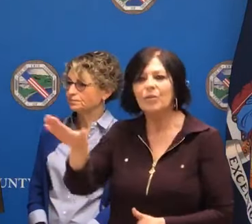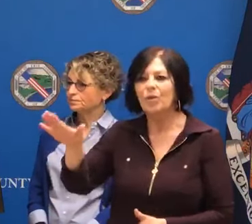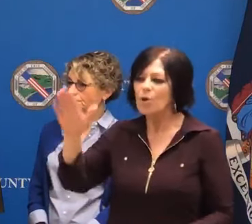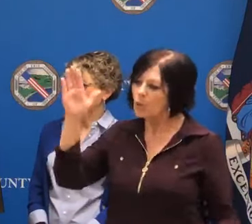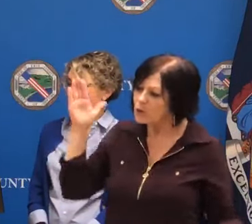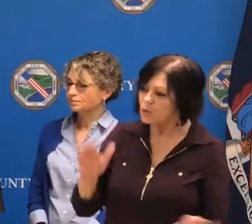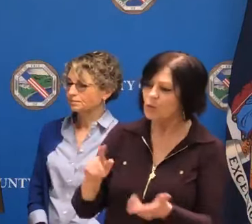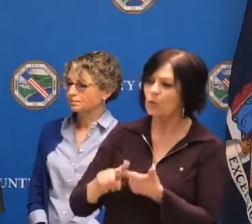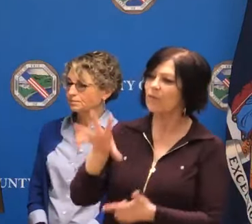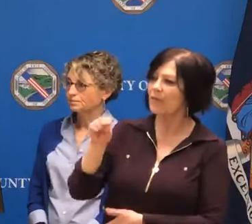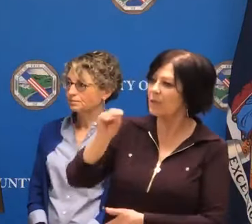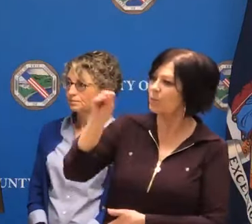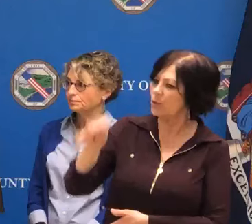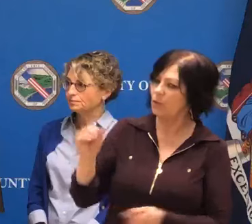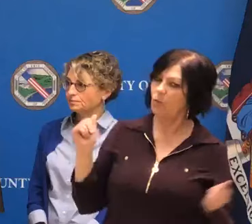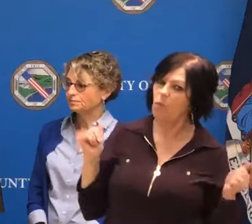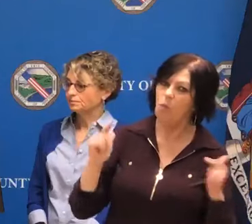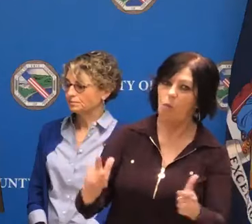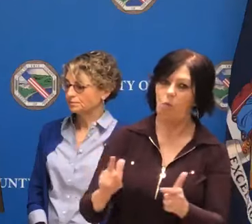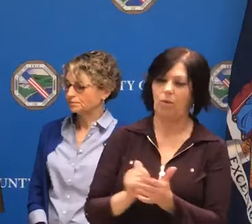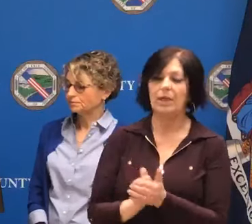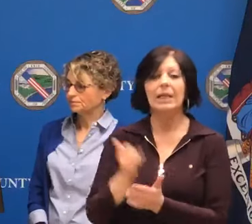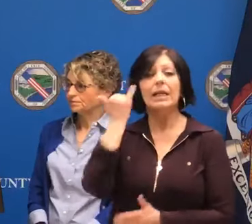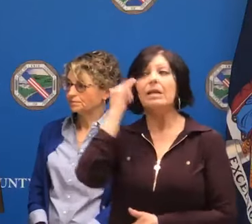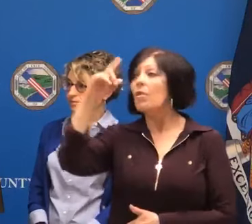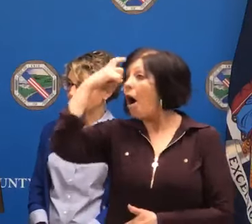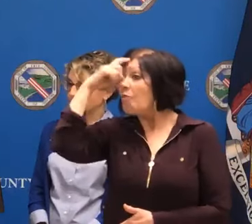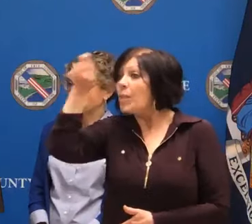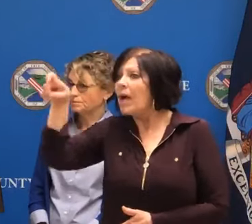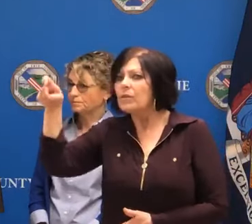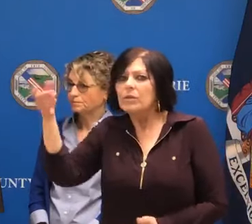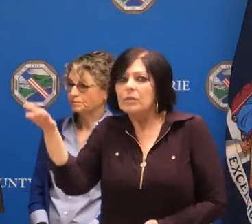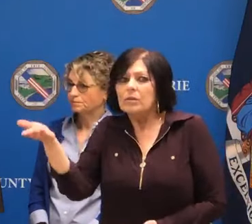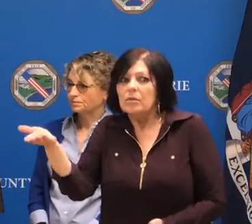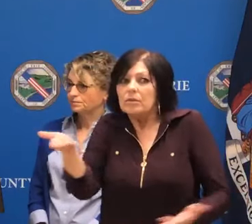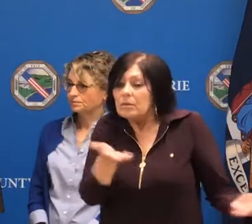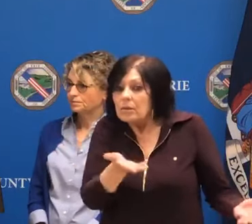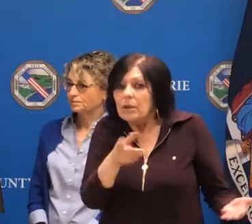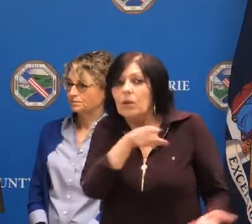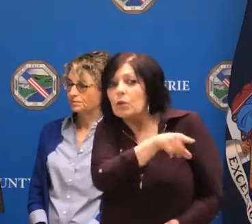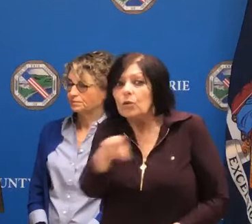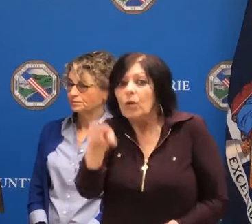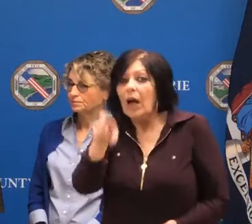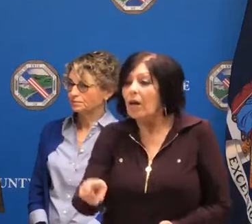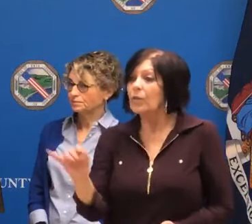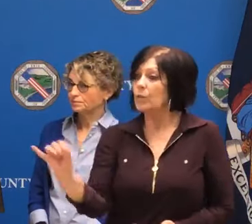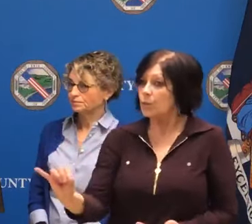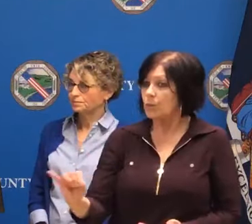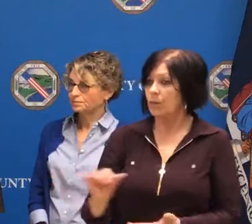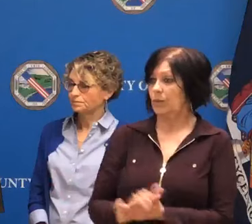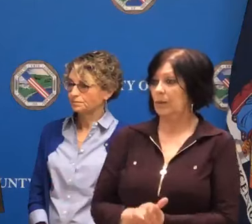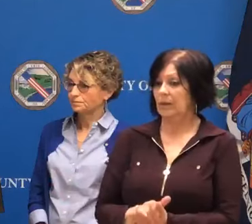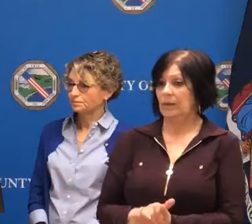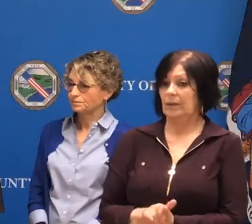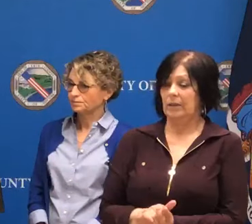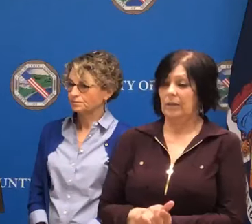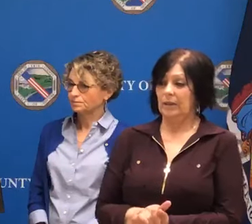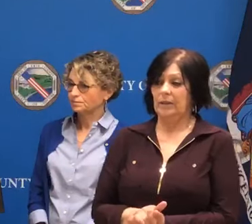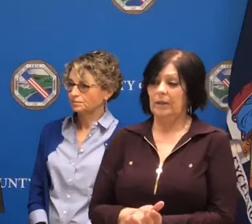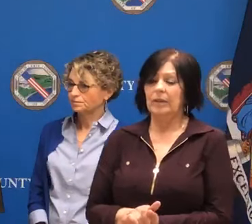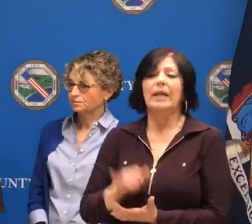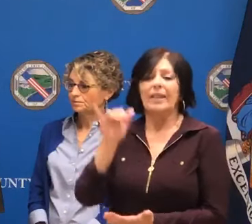to reduce your workforce by 50%. If the governments have to do it, why would we not do it for some businesses that are not essential that